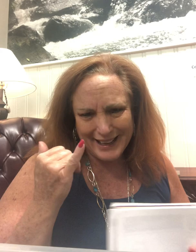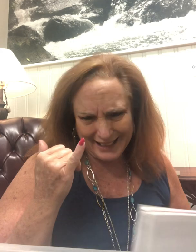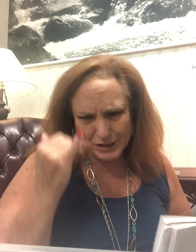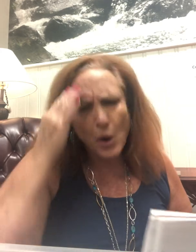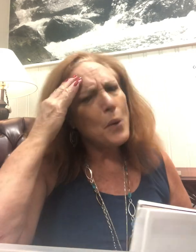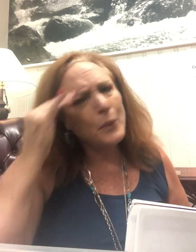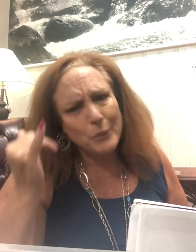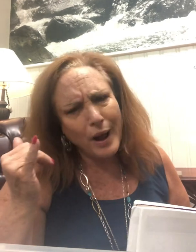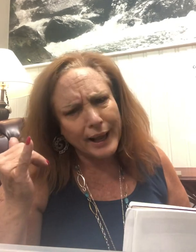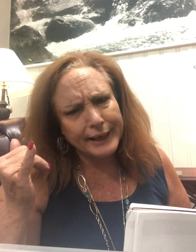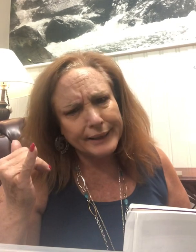hand. Why?